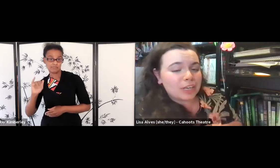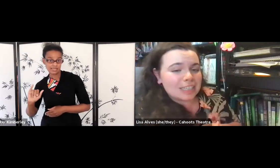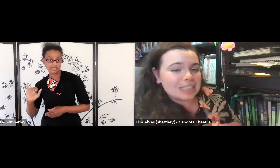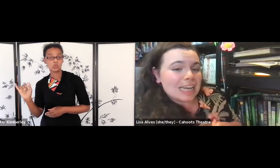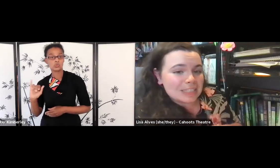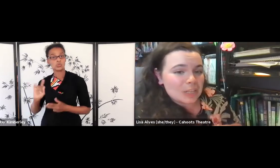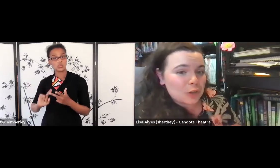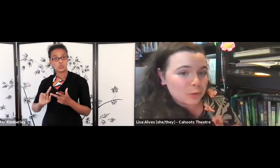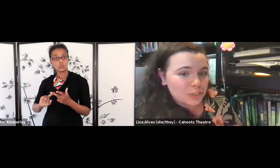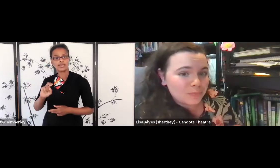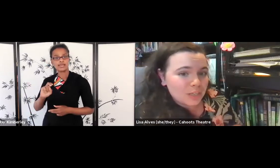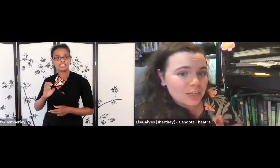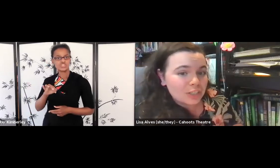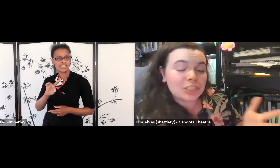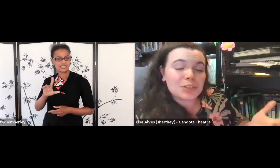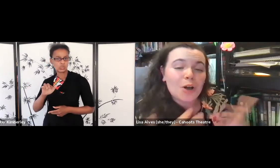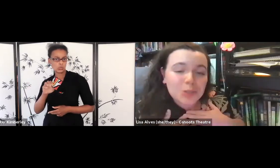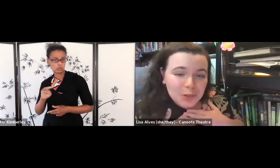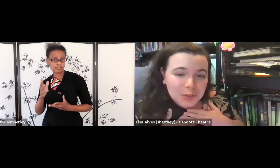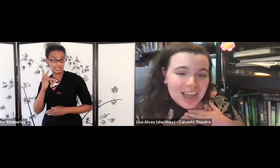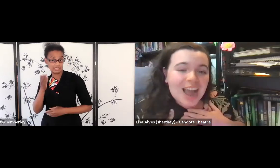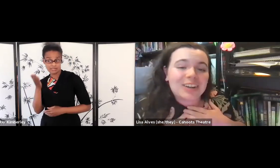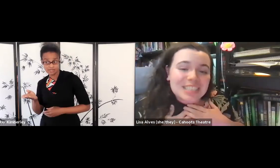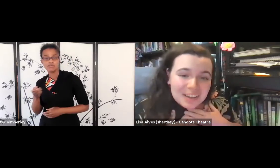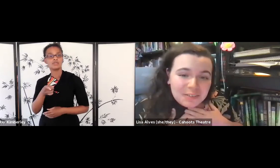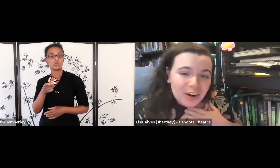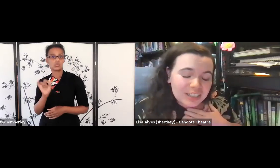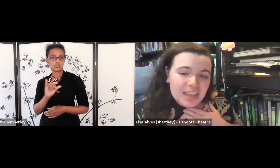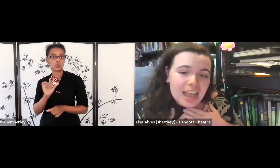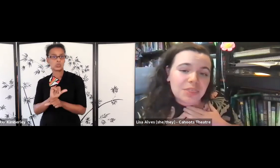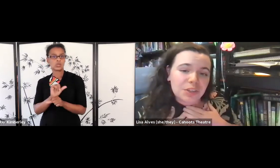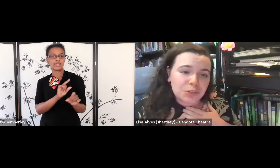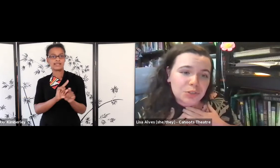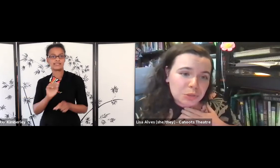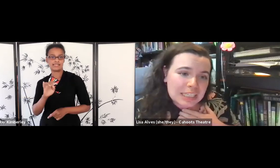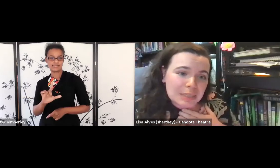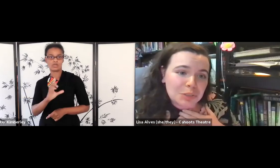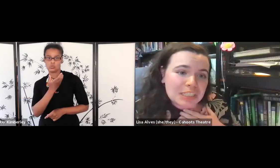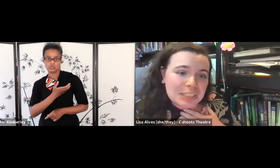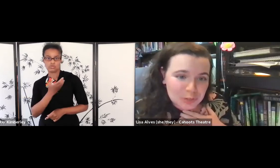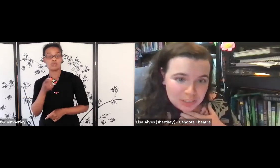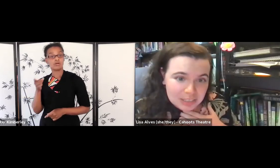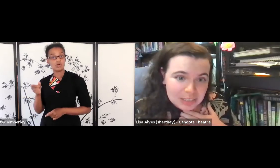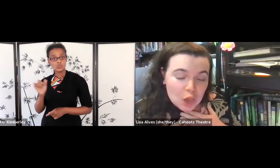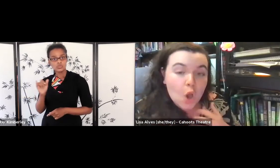as an ASL coach. She is also our Deaf Artists and Theaters Toolkit Community Consultant.